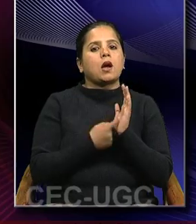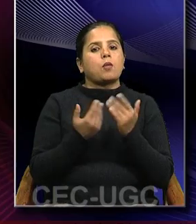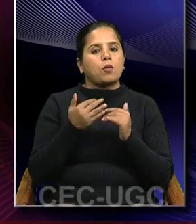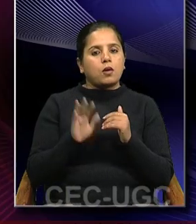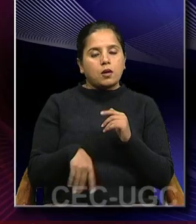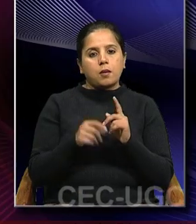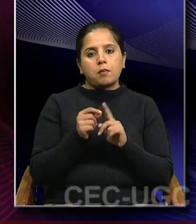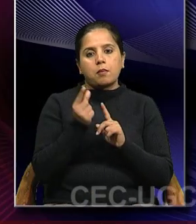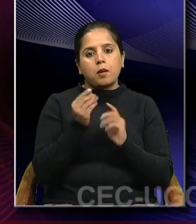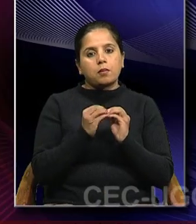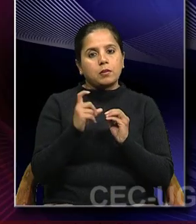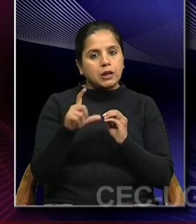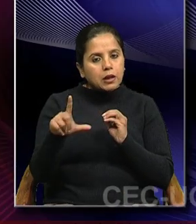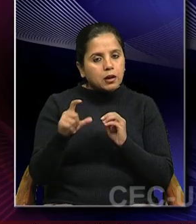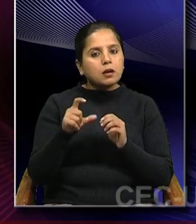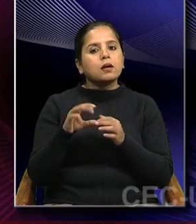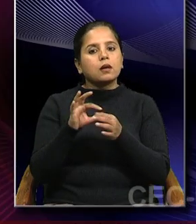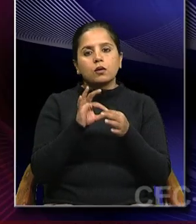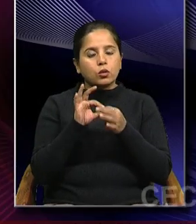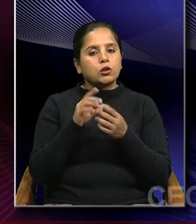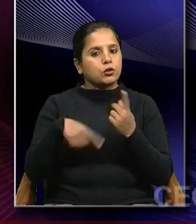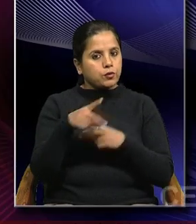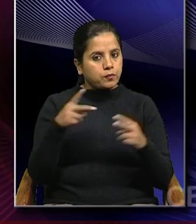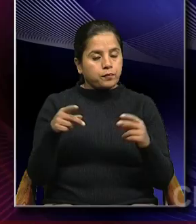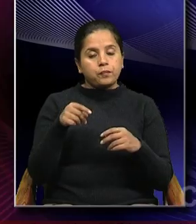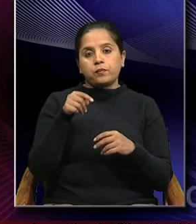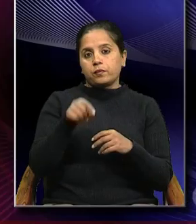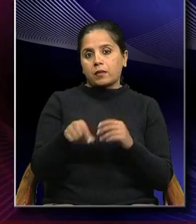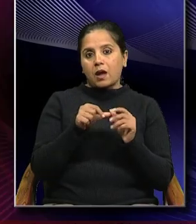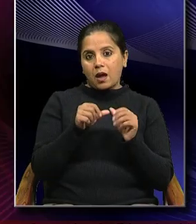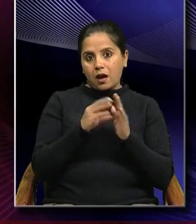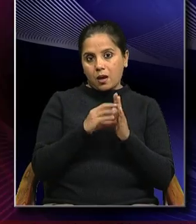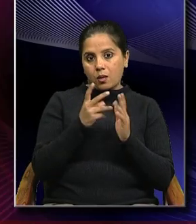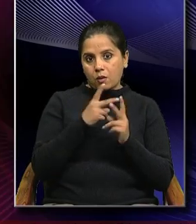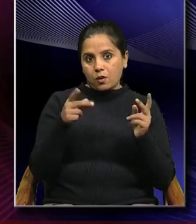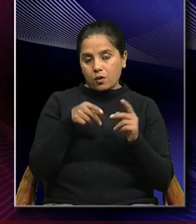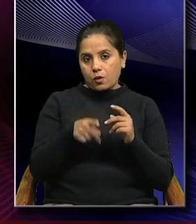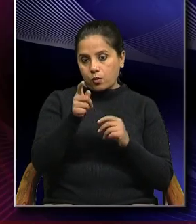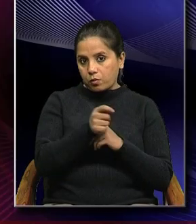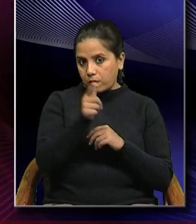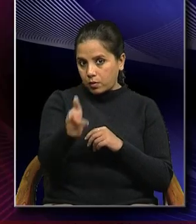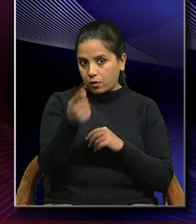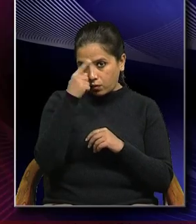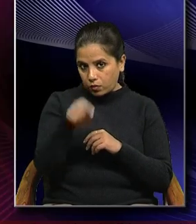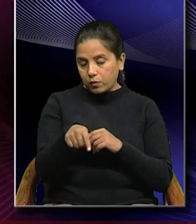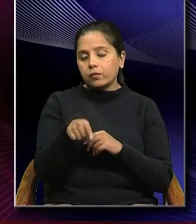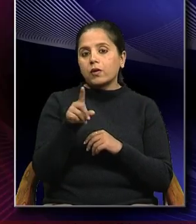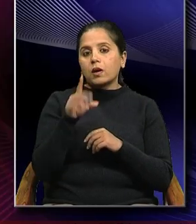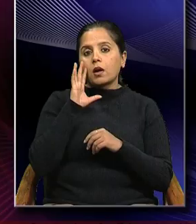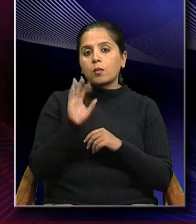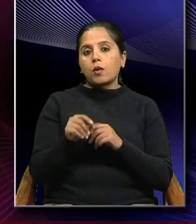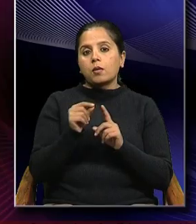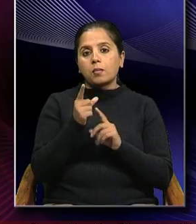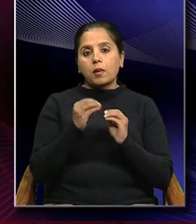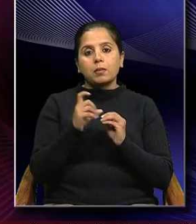public relations, wherein it is not like advertising wherein you are paying for that. Essentially, in public relations